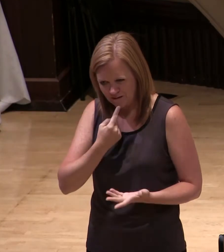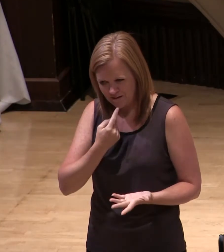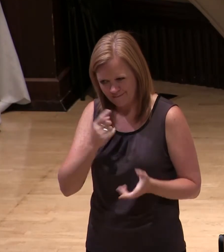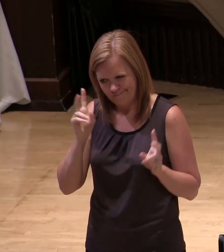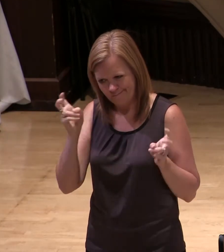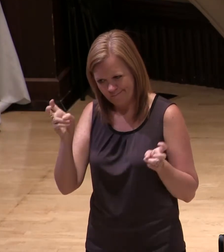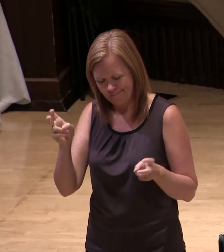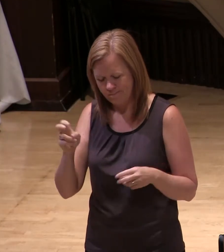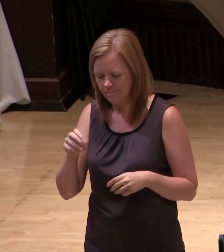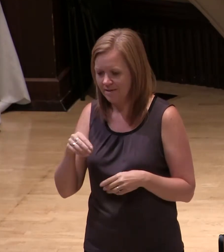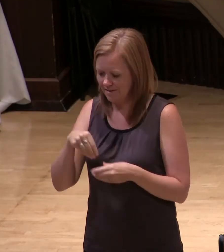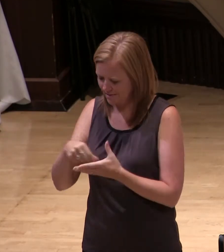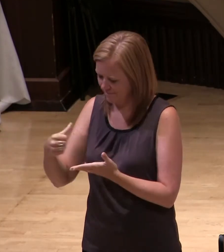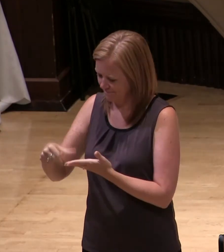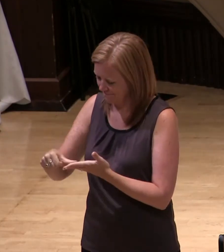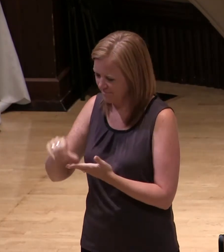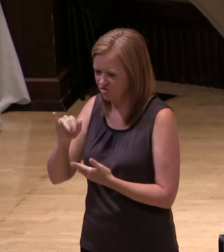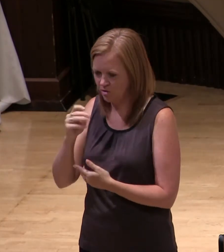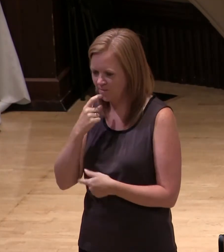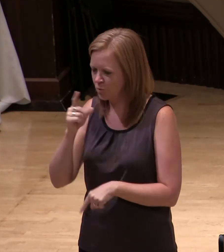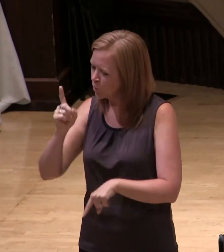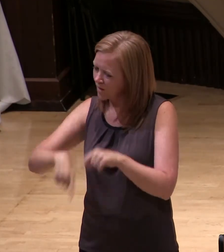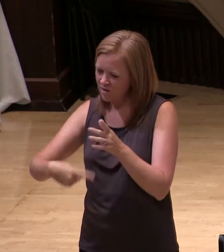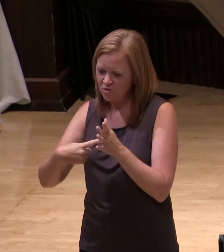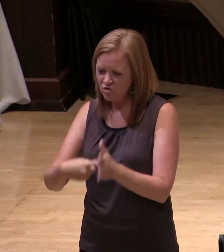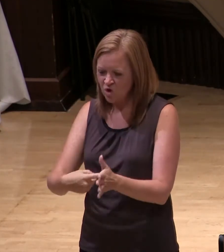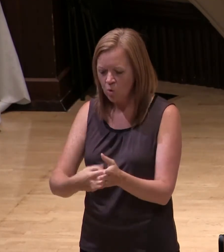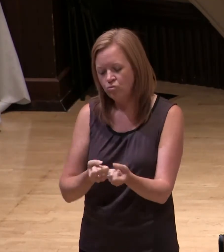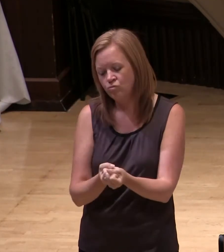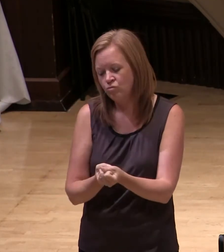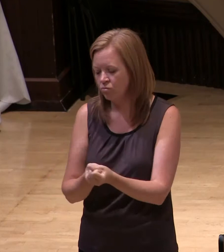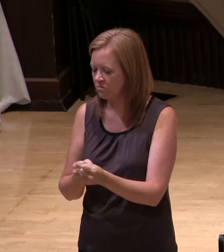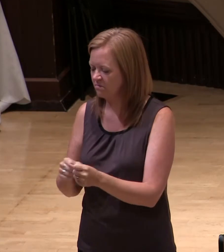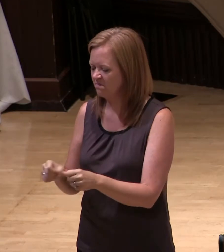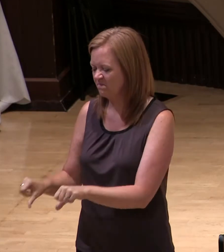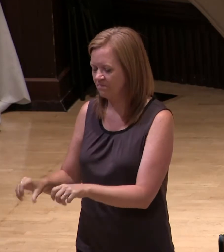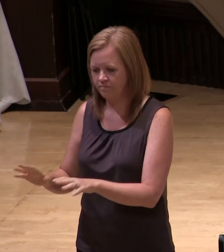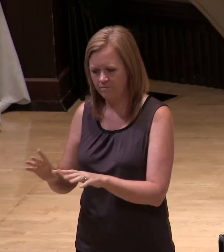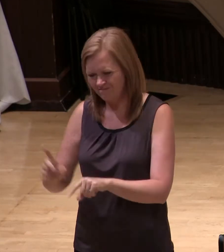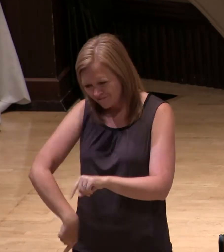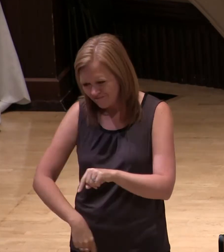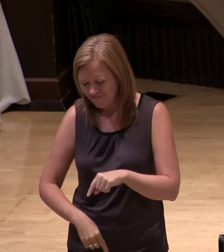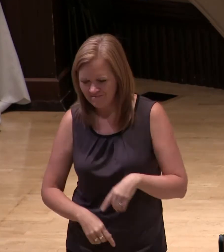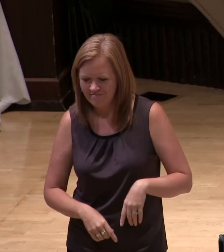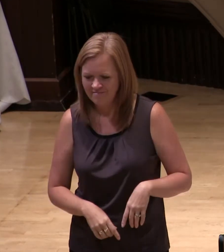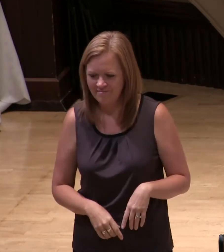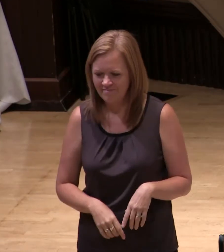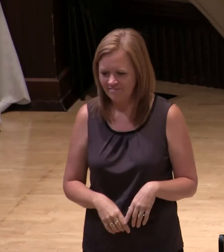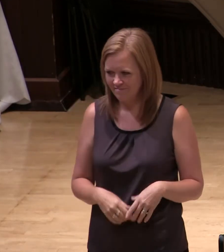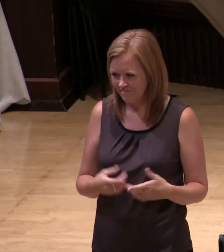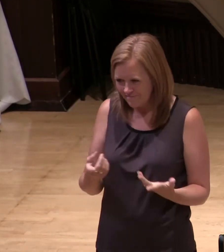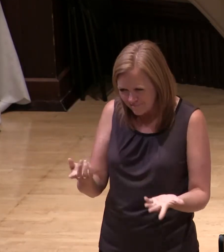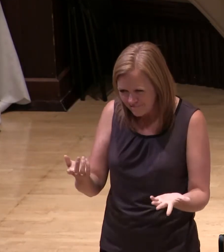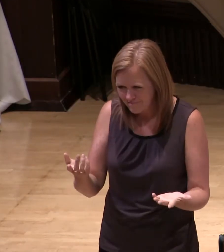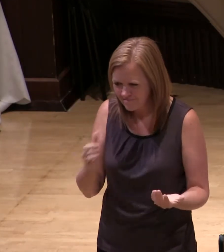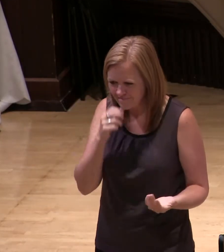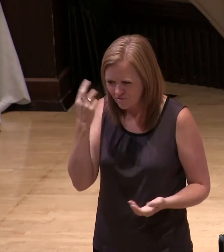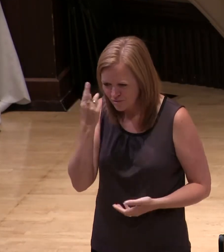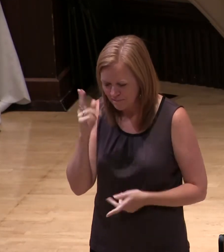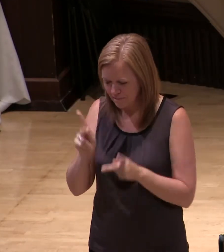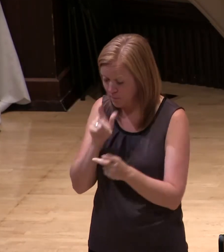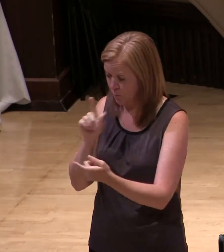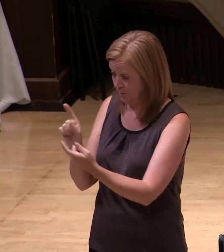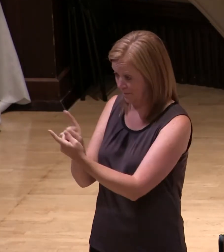And James says very clearly, you can't show partiality like that. Don't you know that the people that you